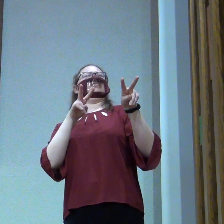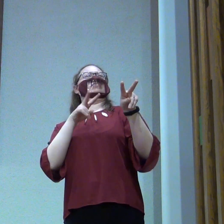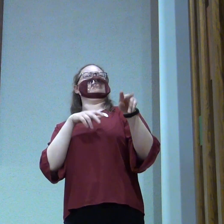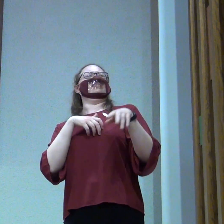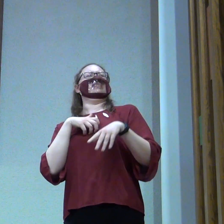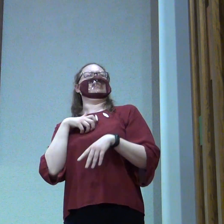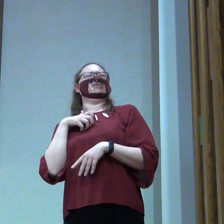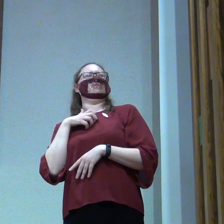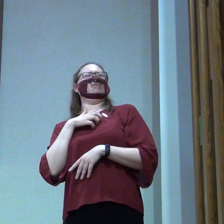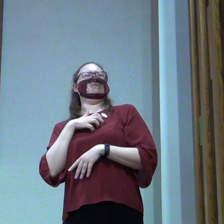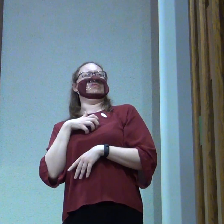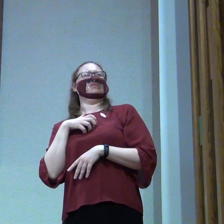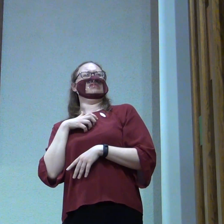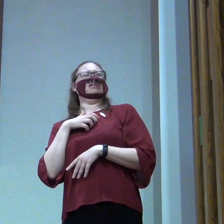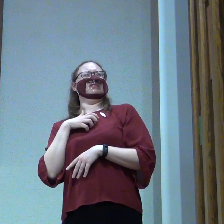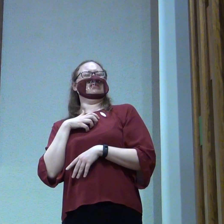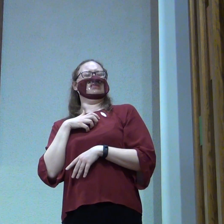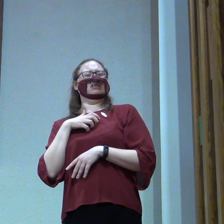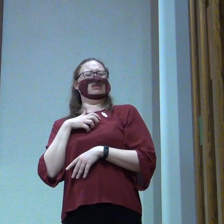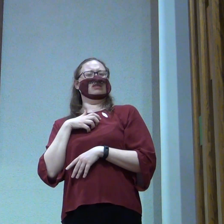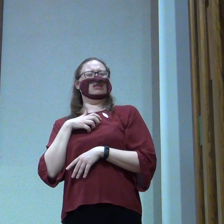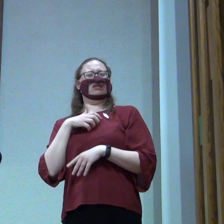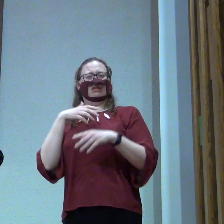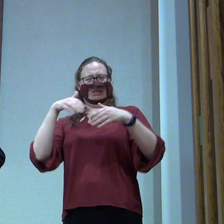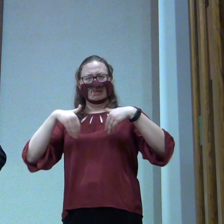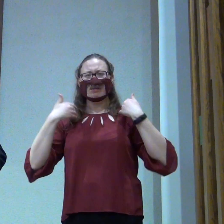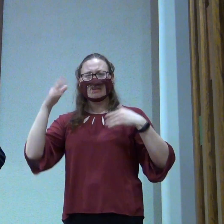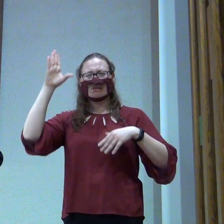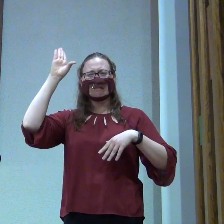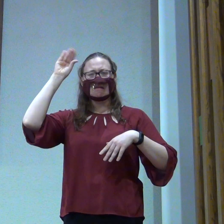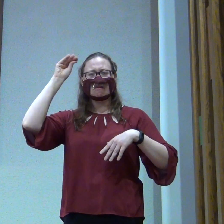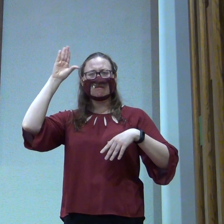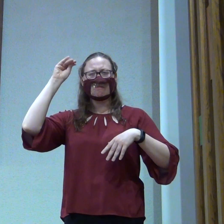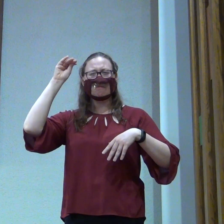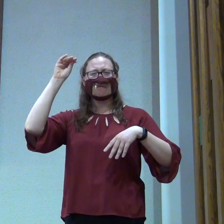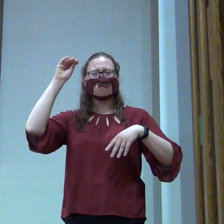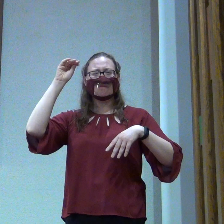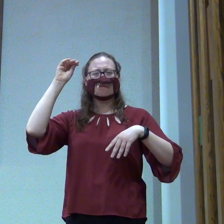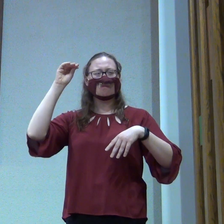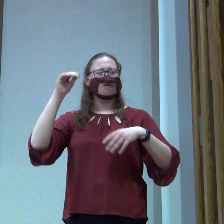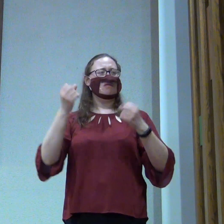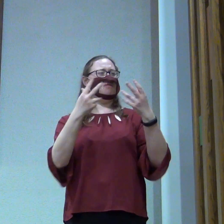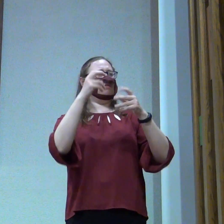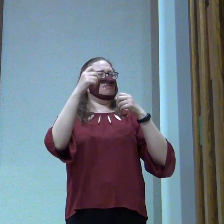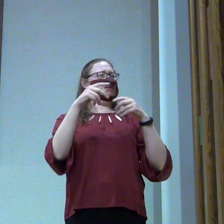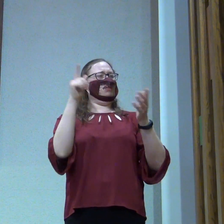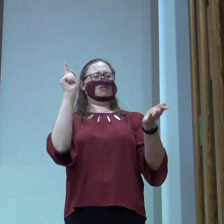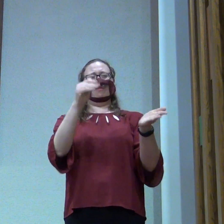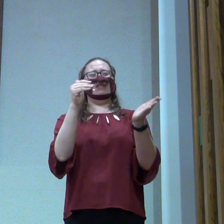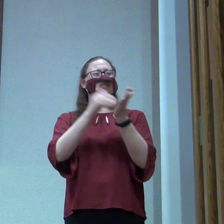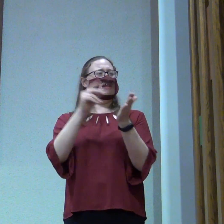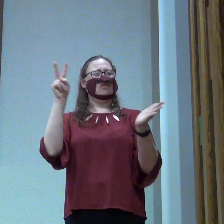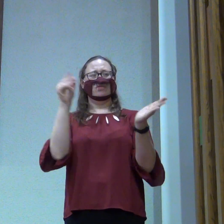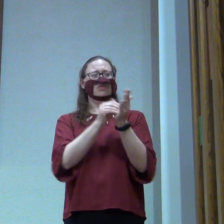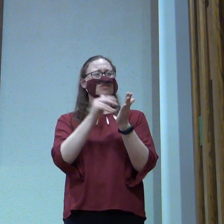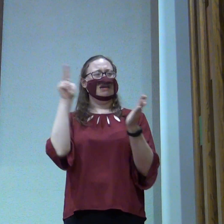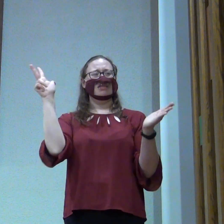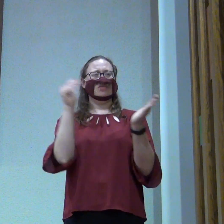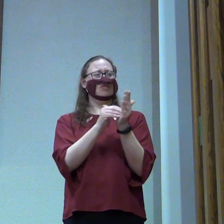than usual. To hang a young boy in front of thousands of